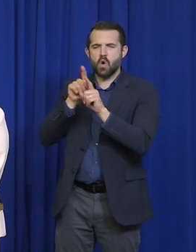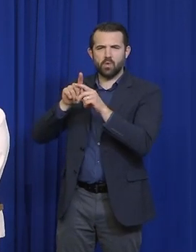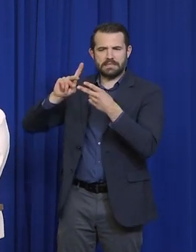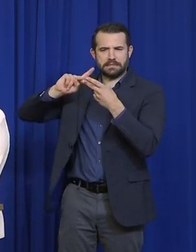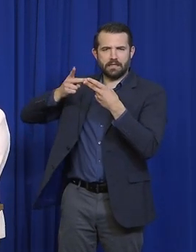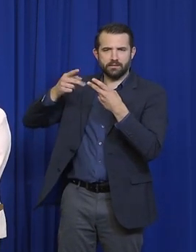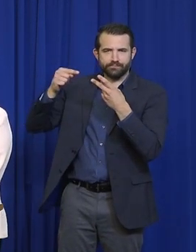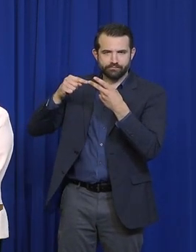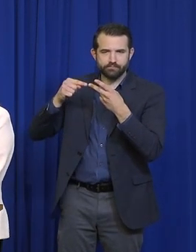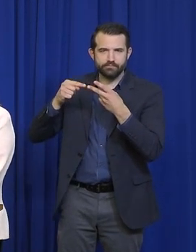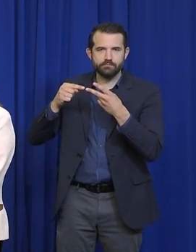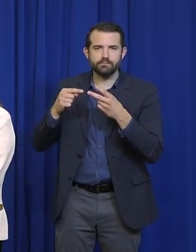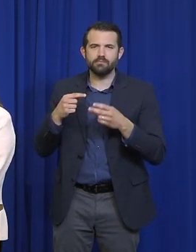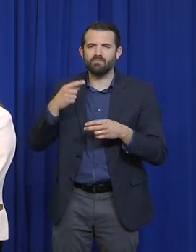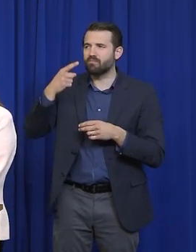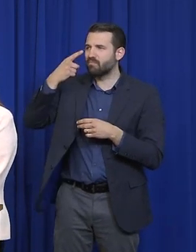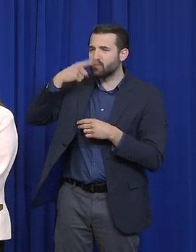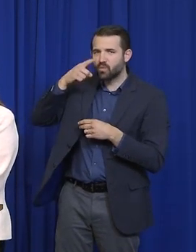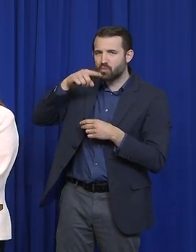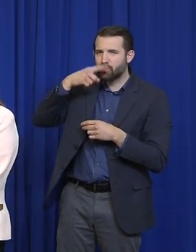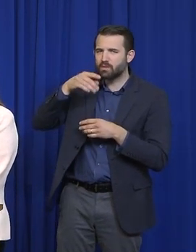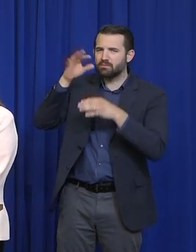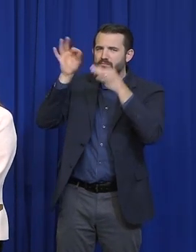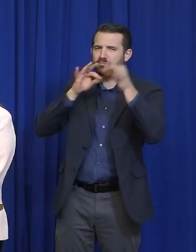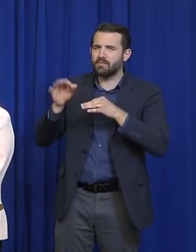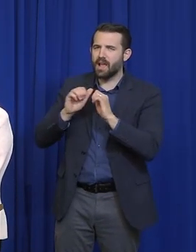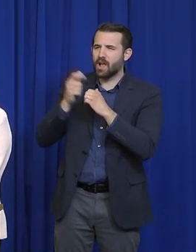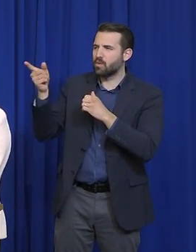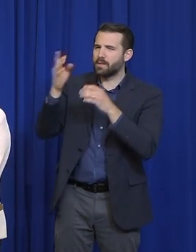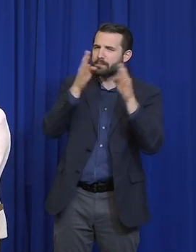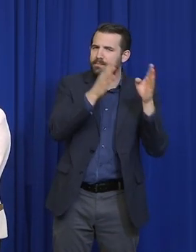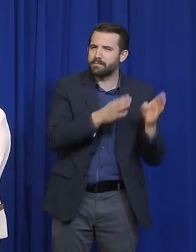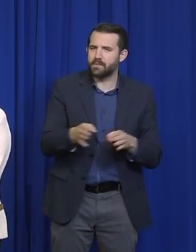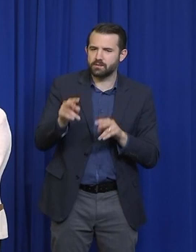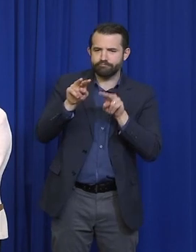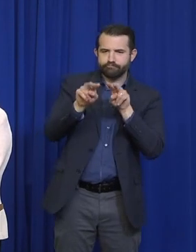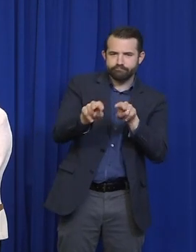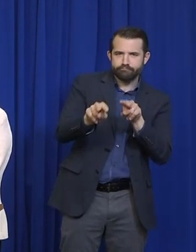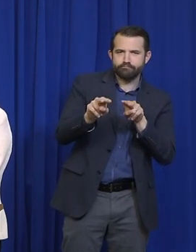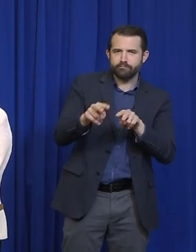enforce supports in a quarry - during touristy